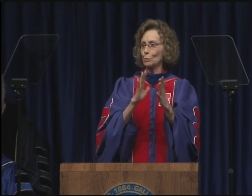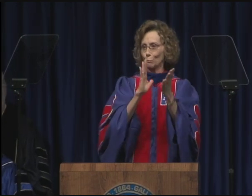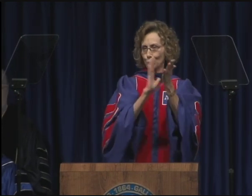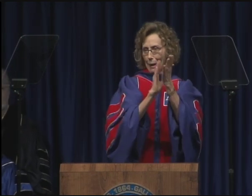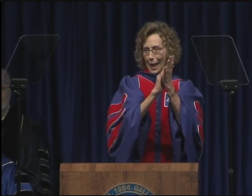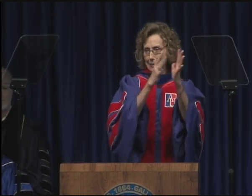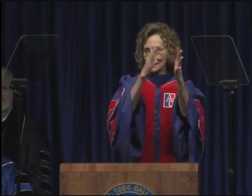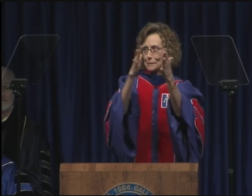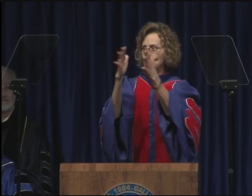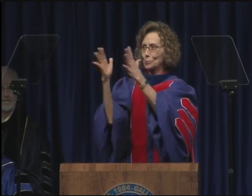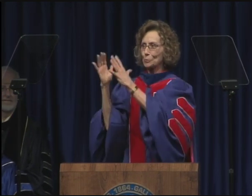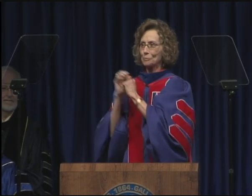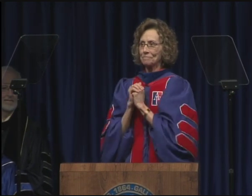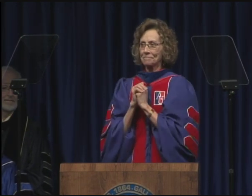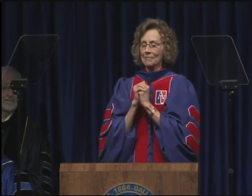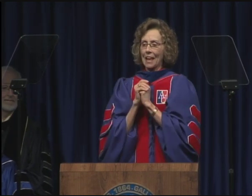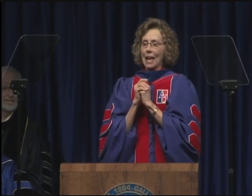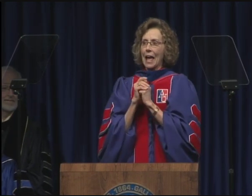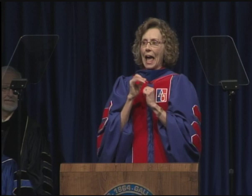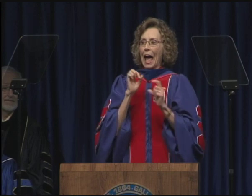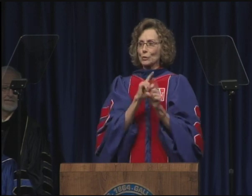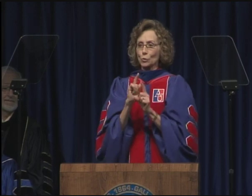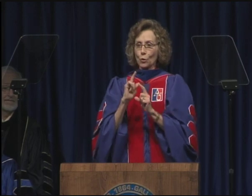As we gather to praise you